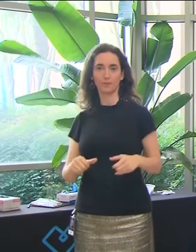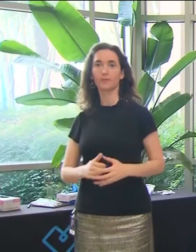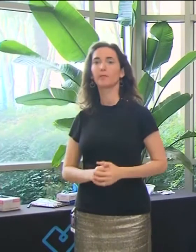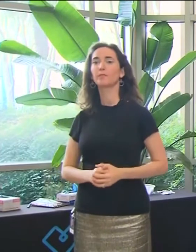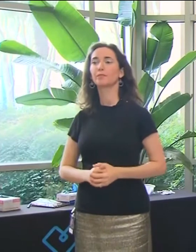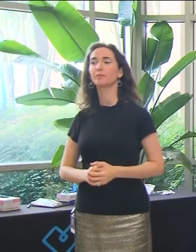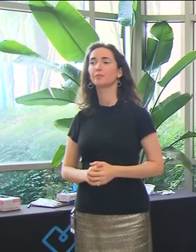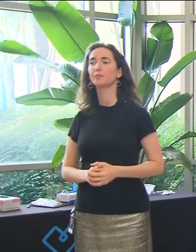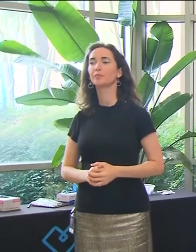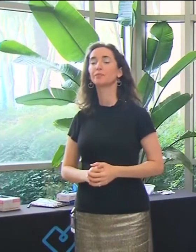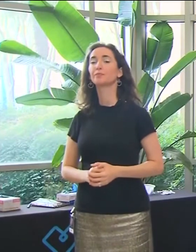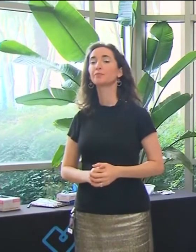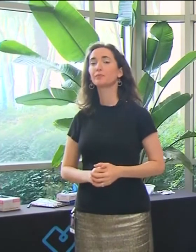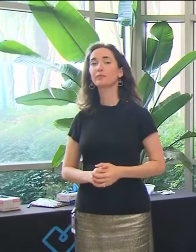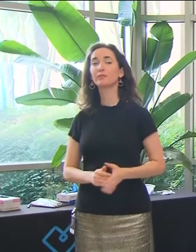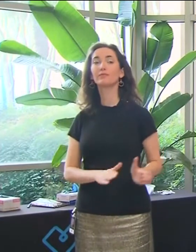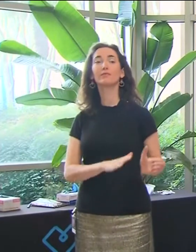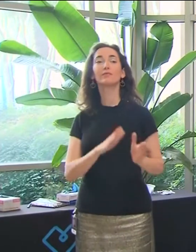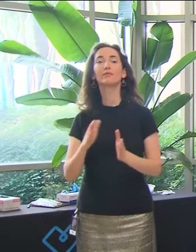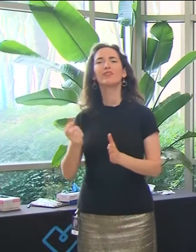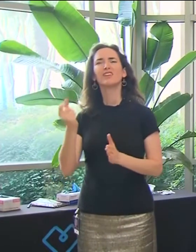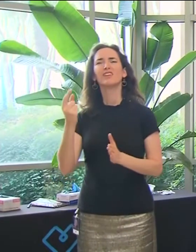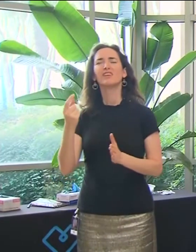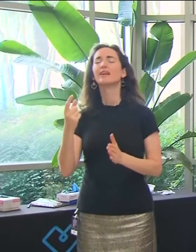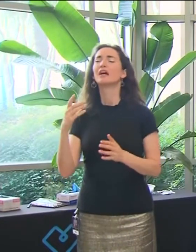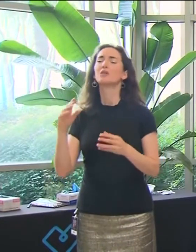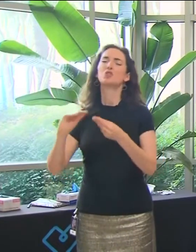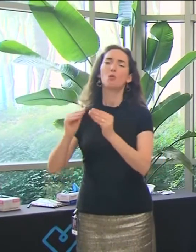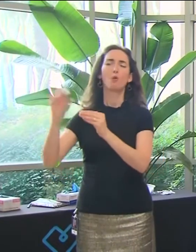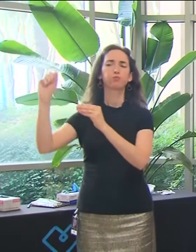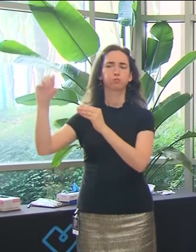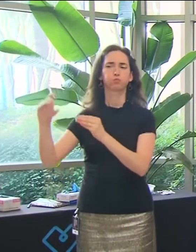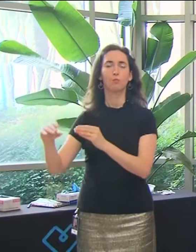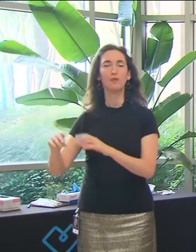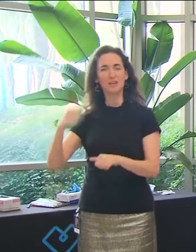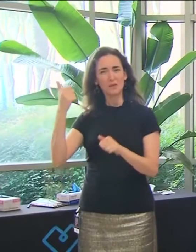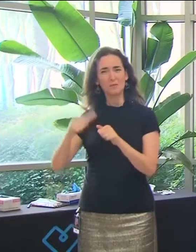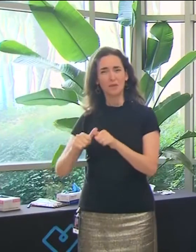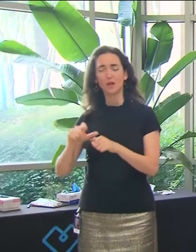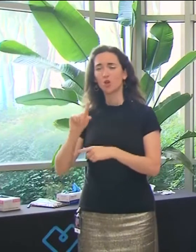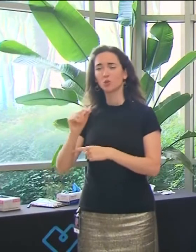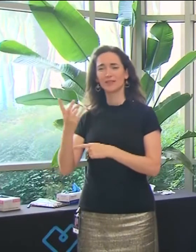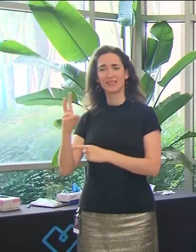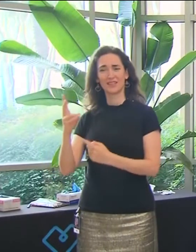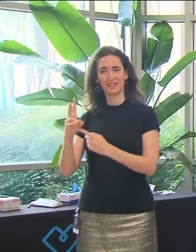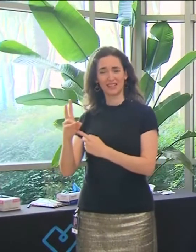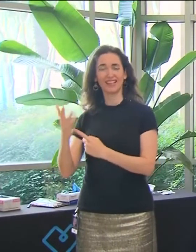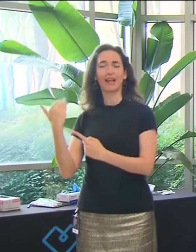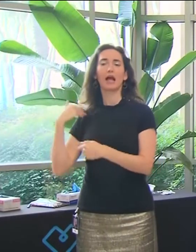numbers, the last really bad flu season we had in Louisiana was 2017.